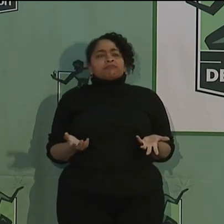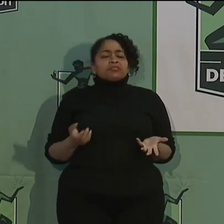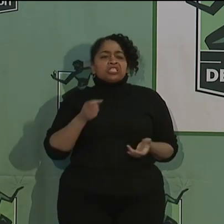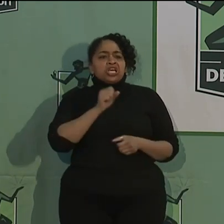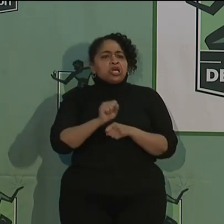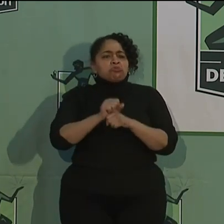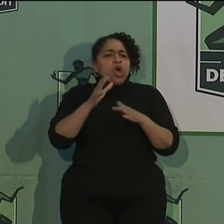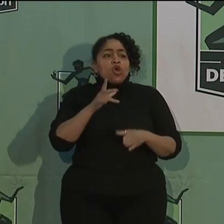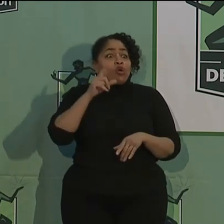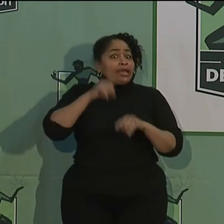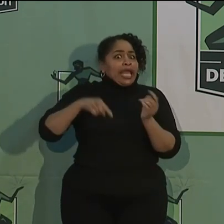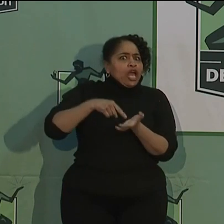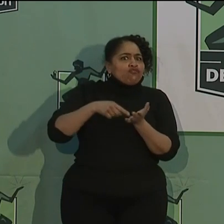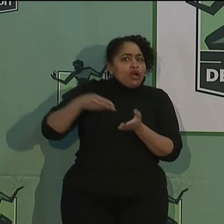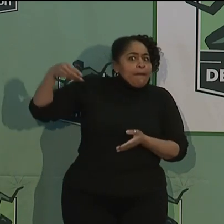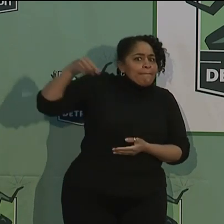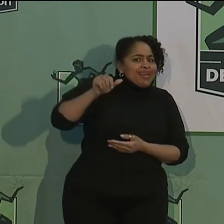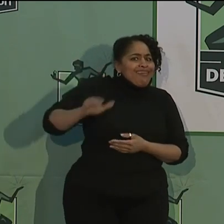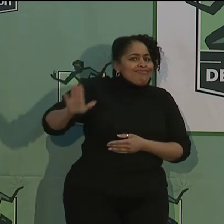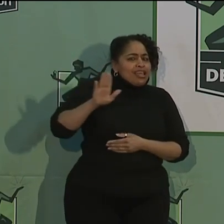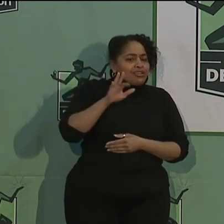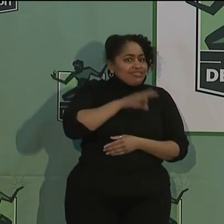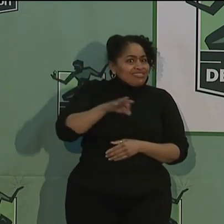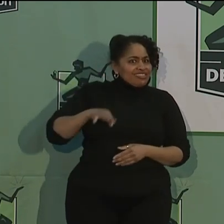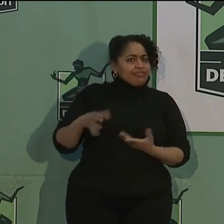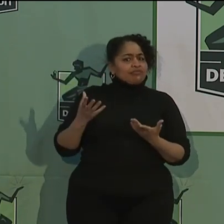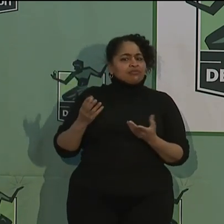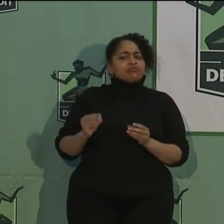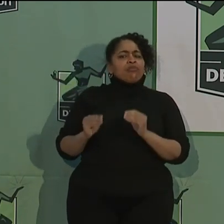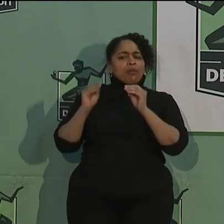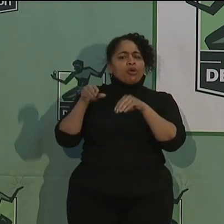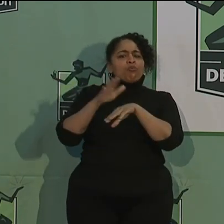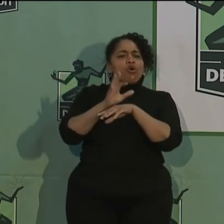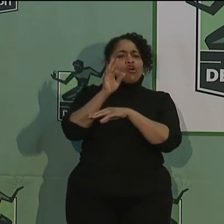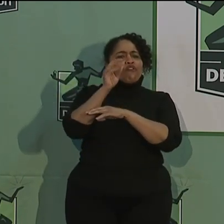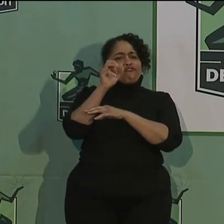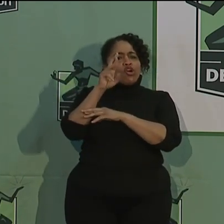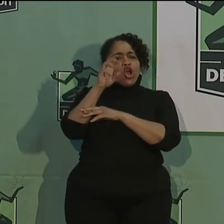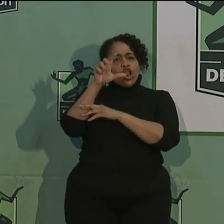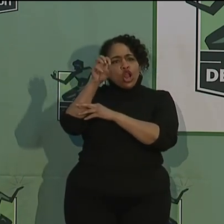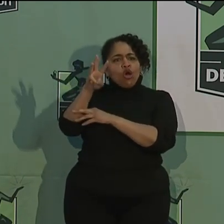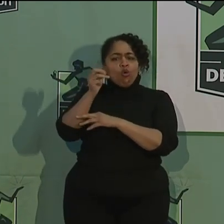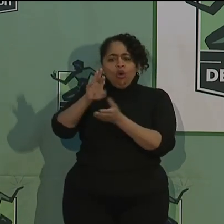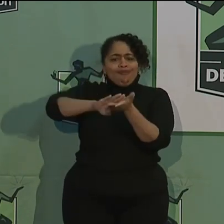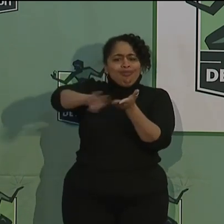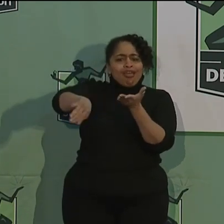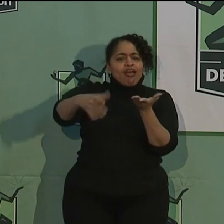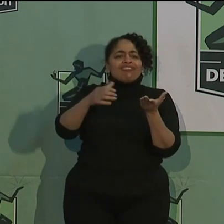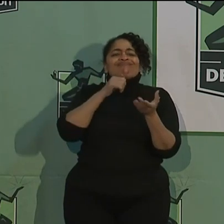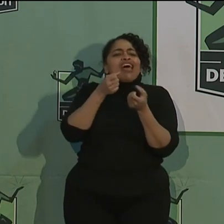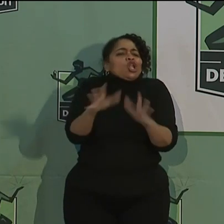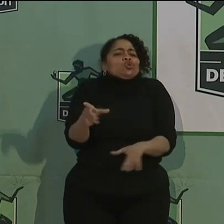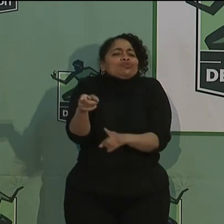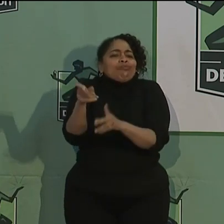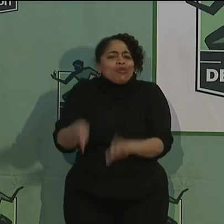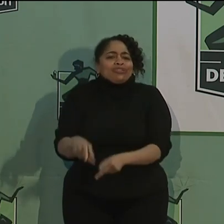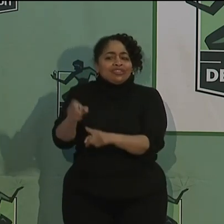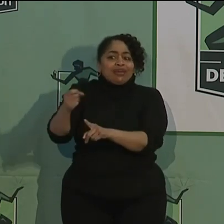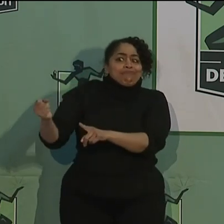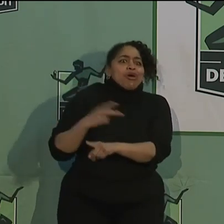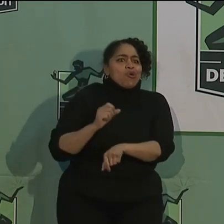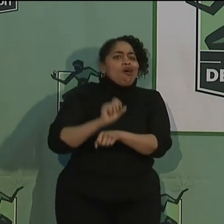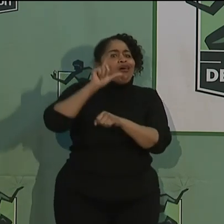employers who can't afford to pay their employees to put them on furlough or to lay them off and not lose them. And I saw